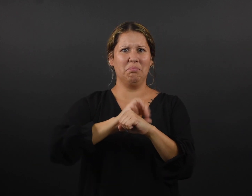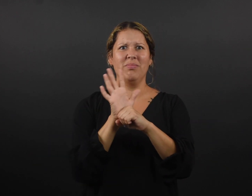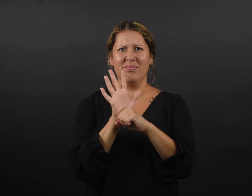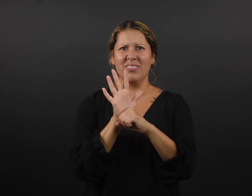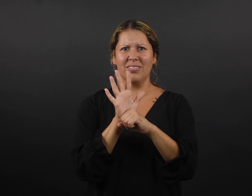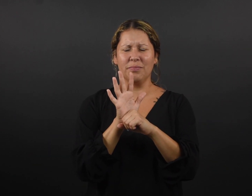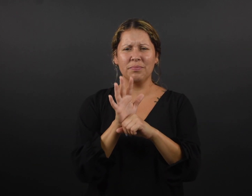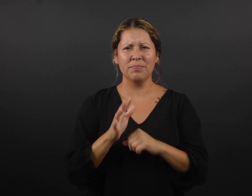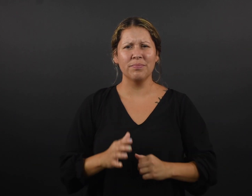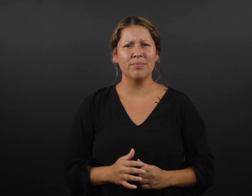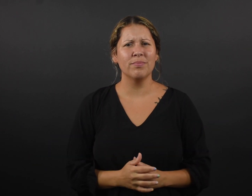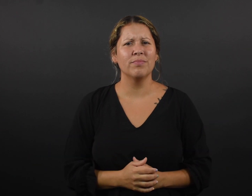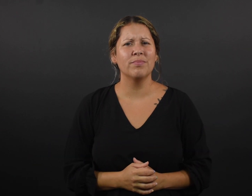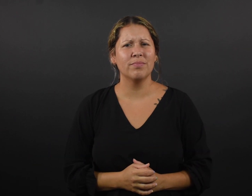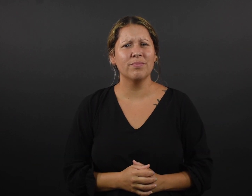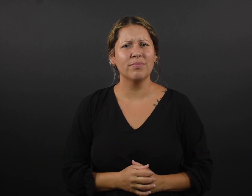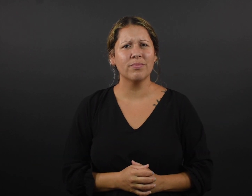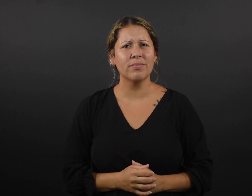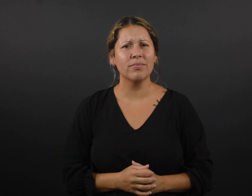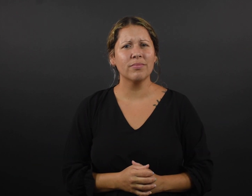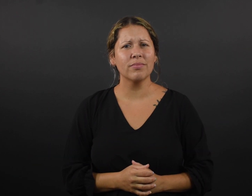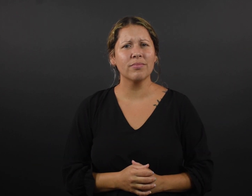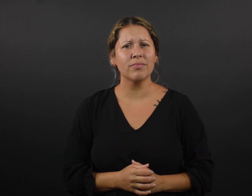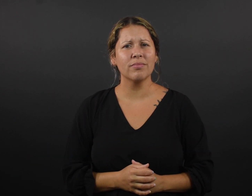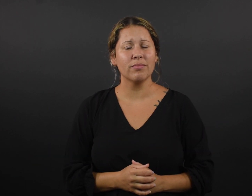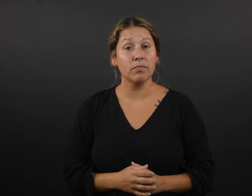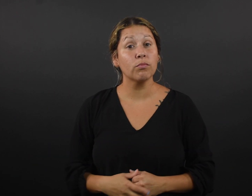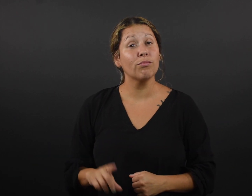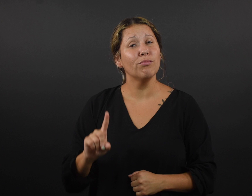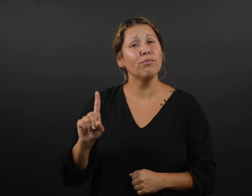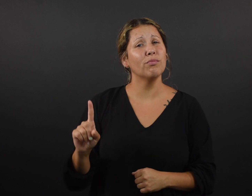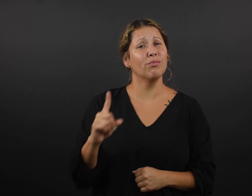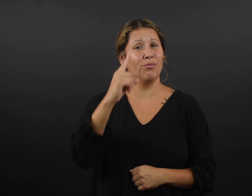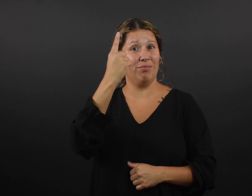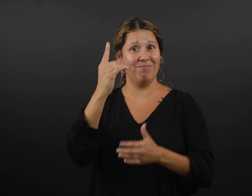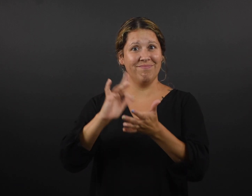Nitamising Gimashkikinan received a grant